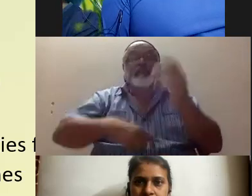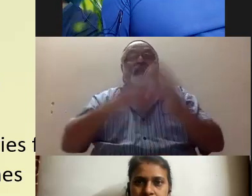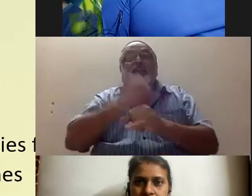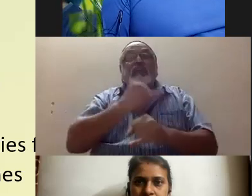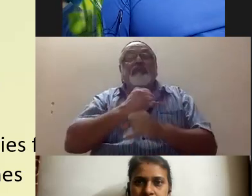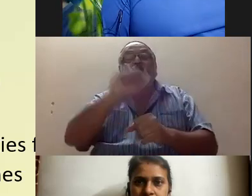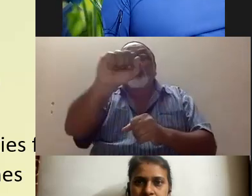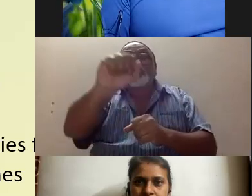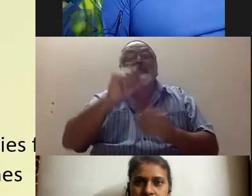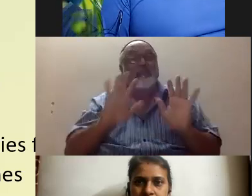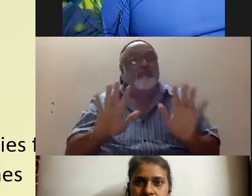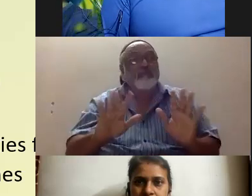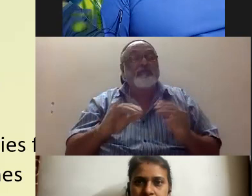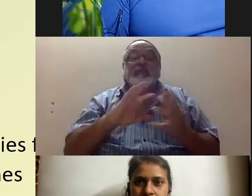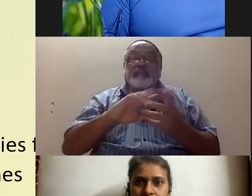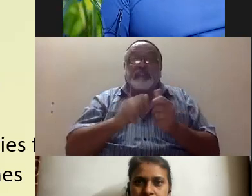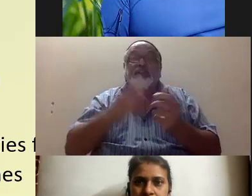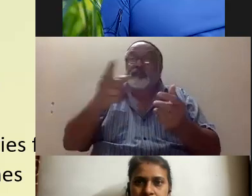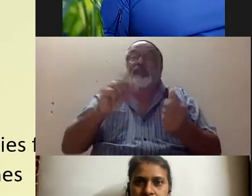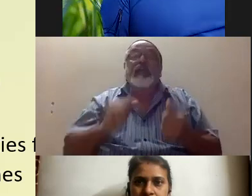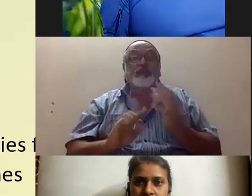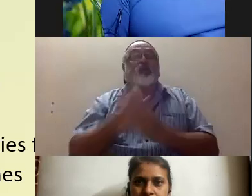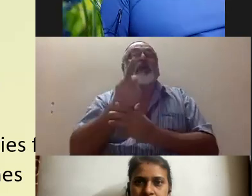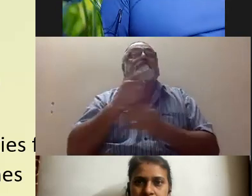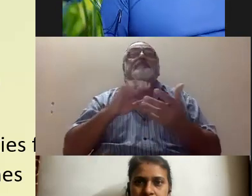like become like Suraj or any other for their,